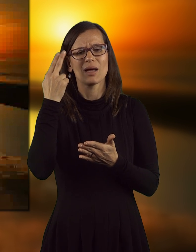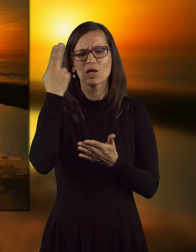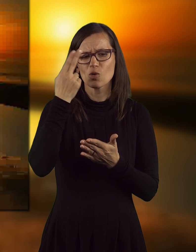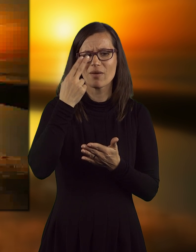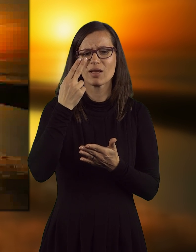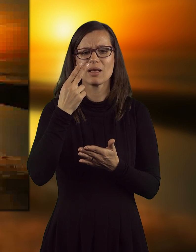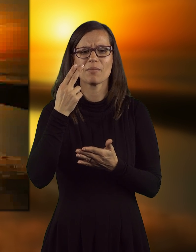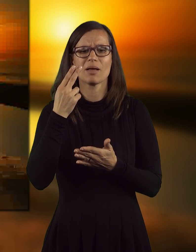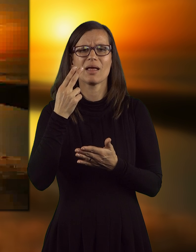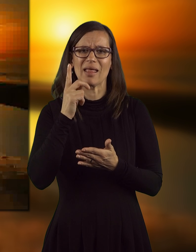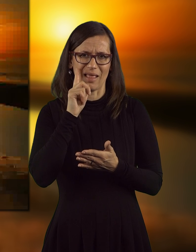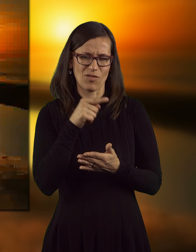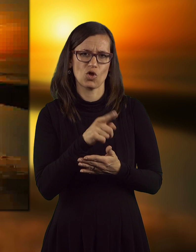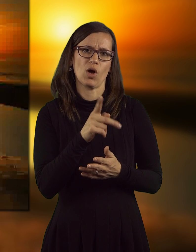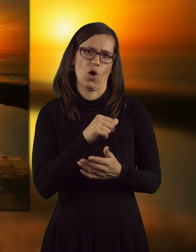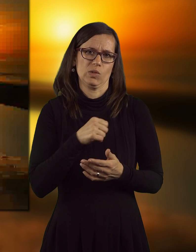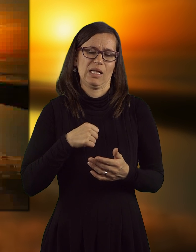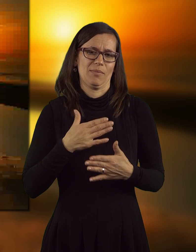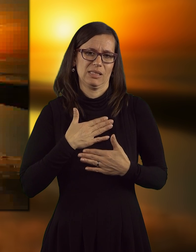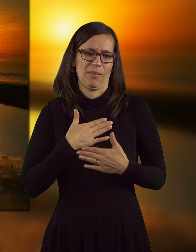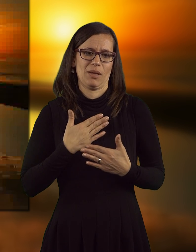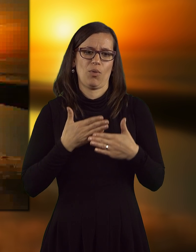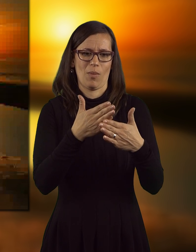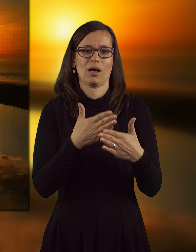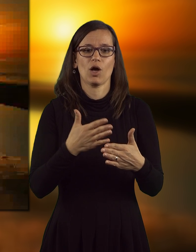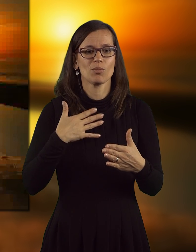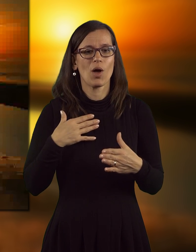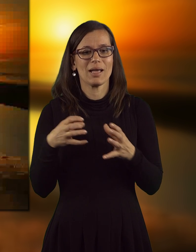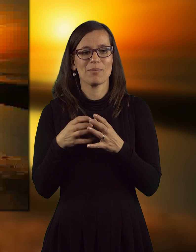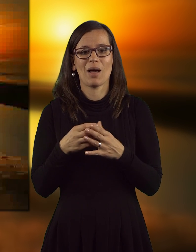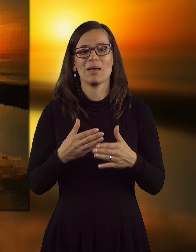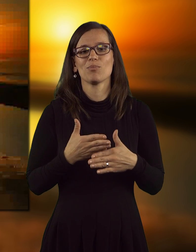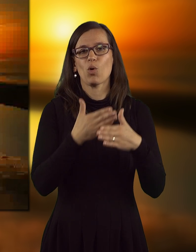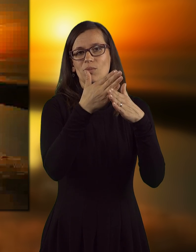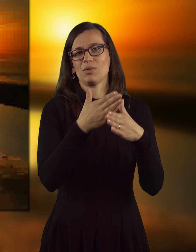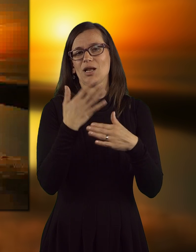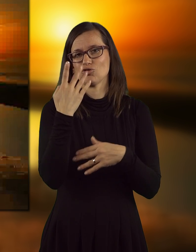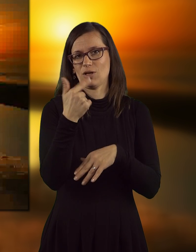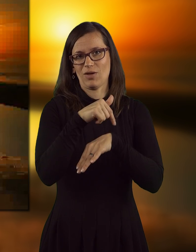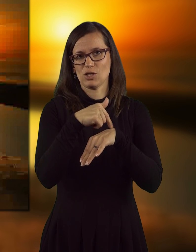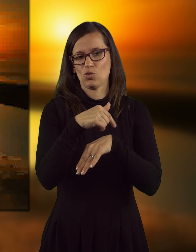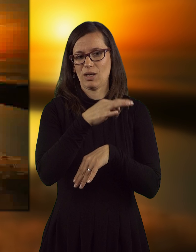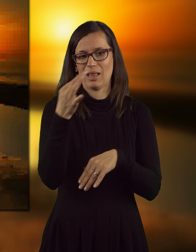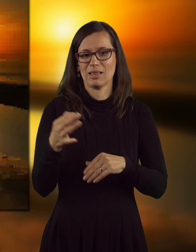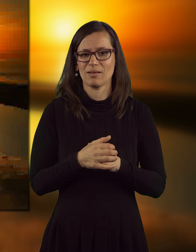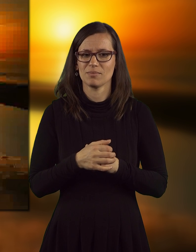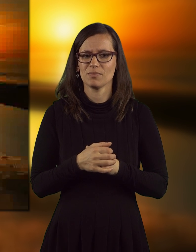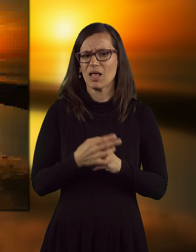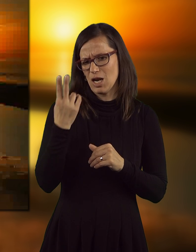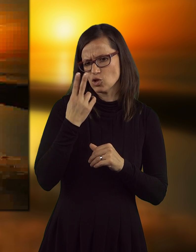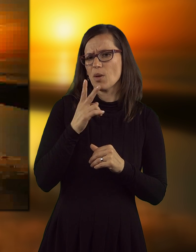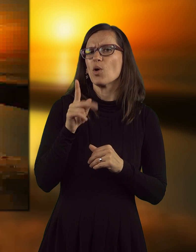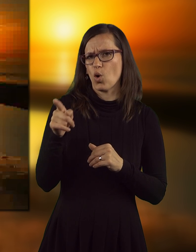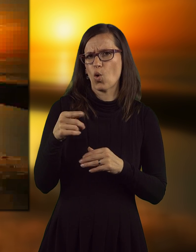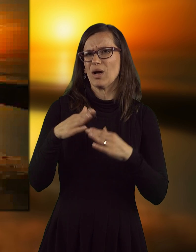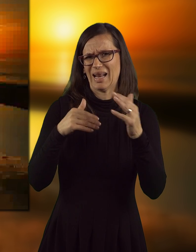and understanding and how they can help themselves, and my team will support them. They'll have 24-hour coverage. Well, we